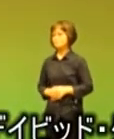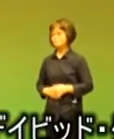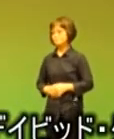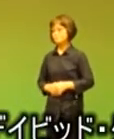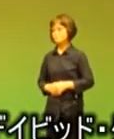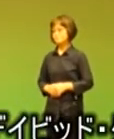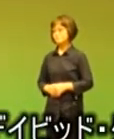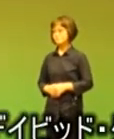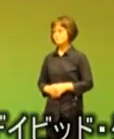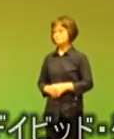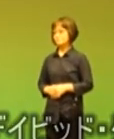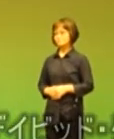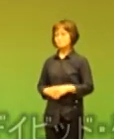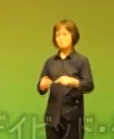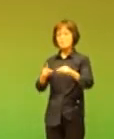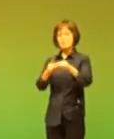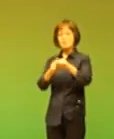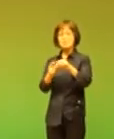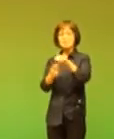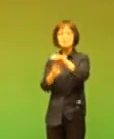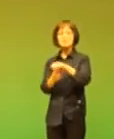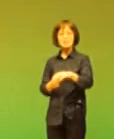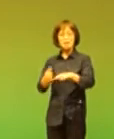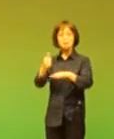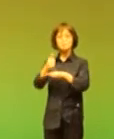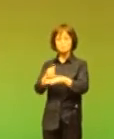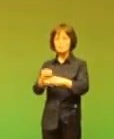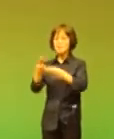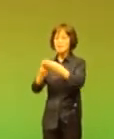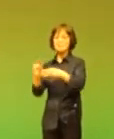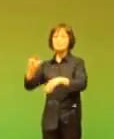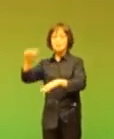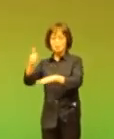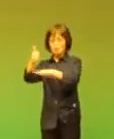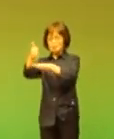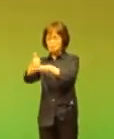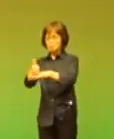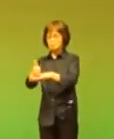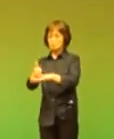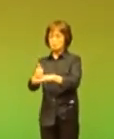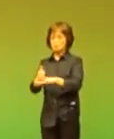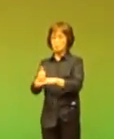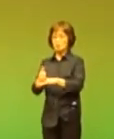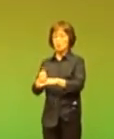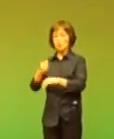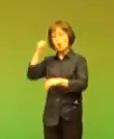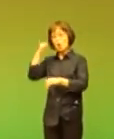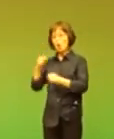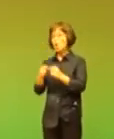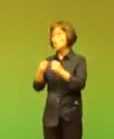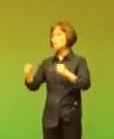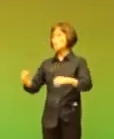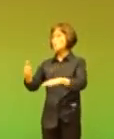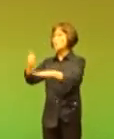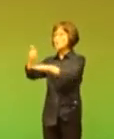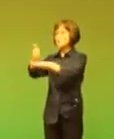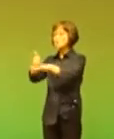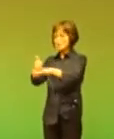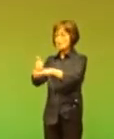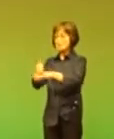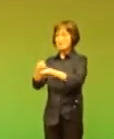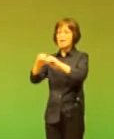Governor Nakamura, Mayor Kawe, Dr. Tomonaga, and Dr.